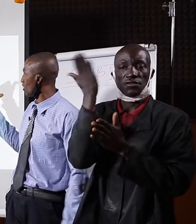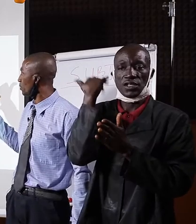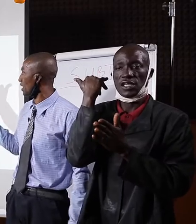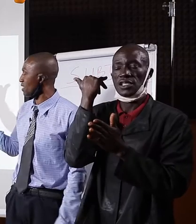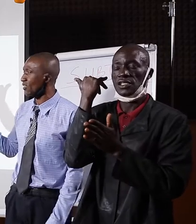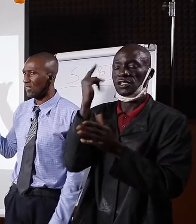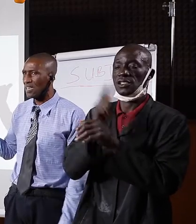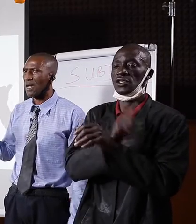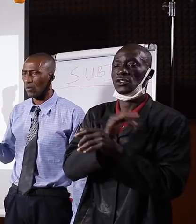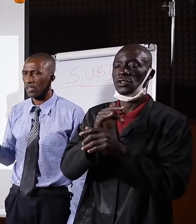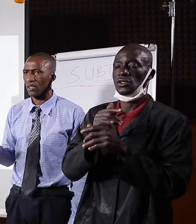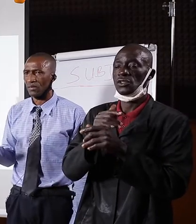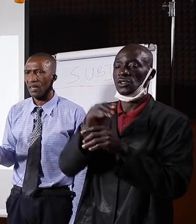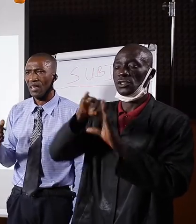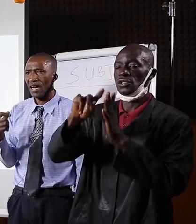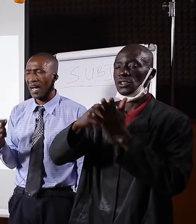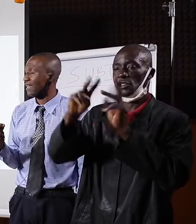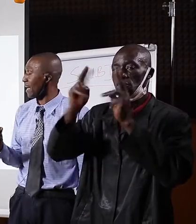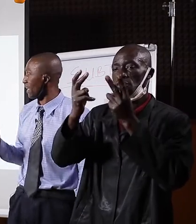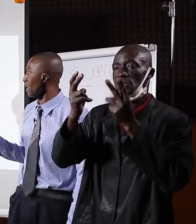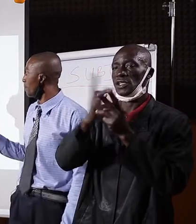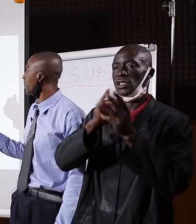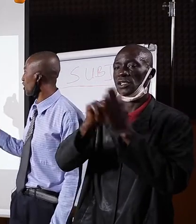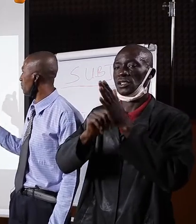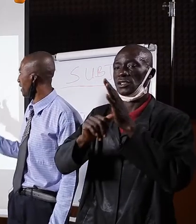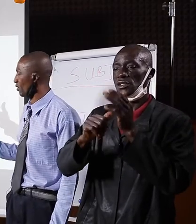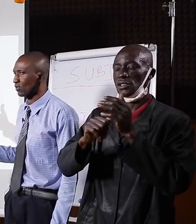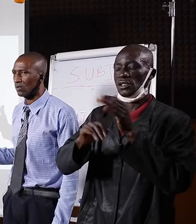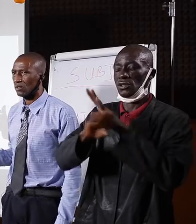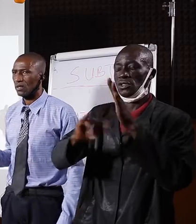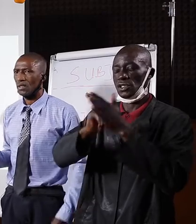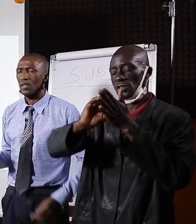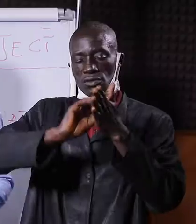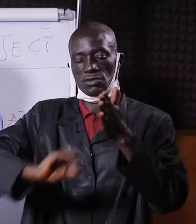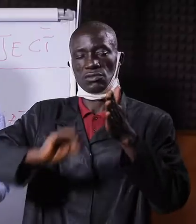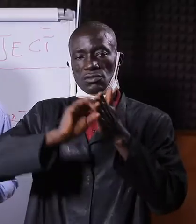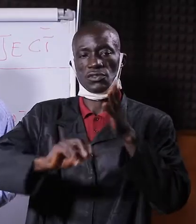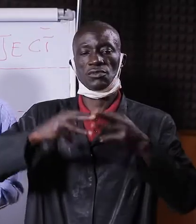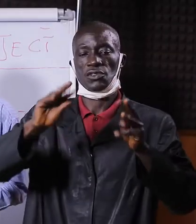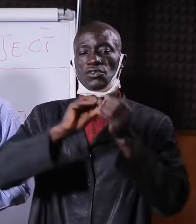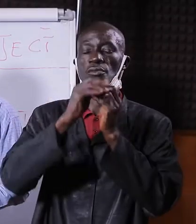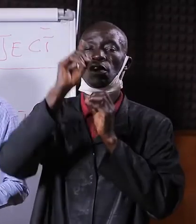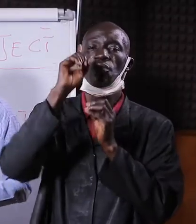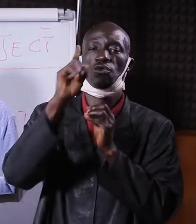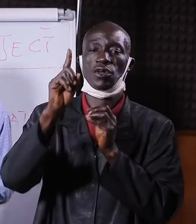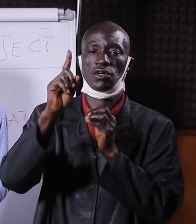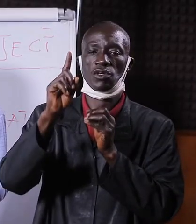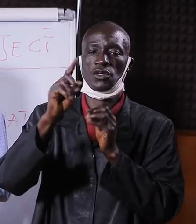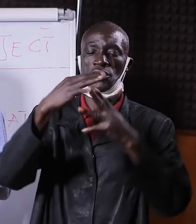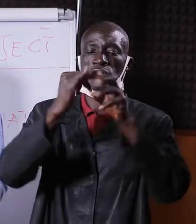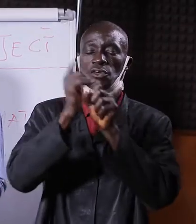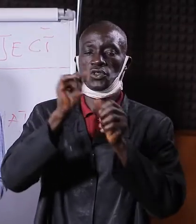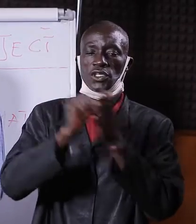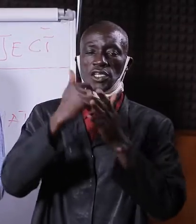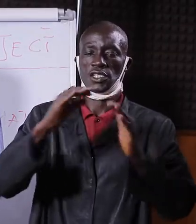regarding the simultaneous linear equations under the elimination method. Number 1, make sure